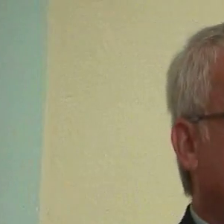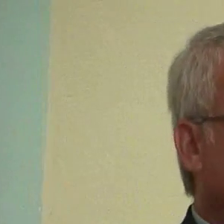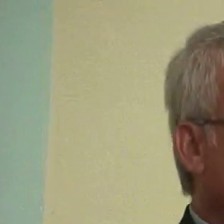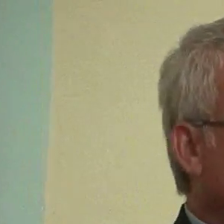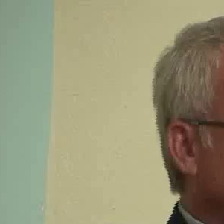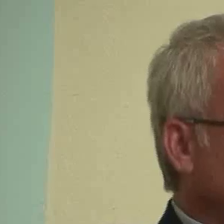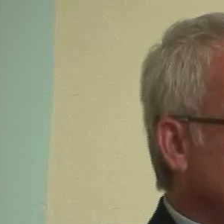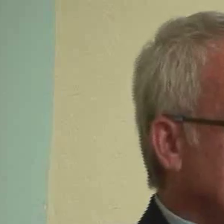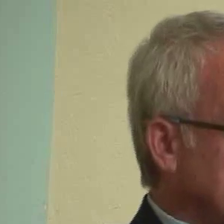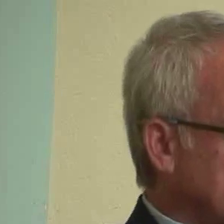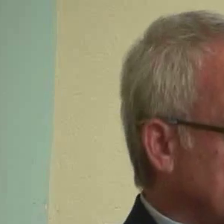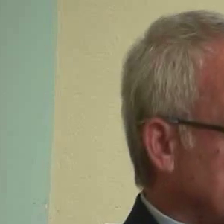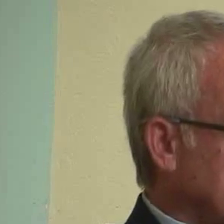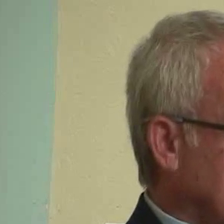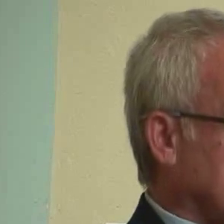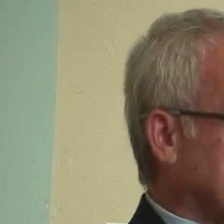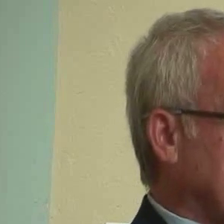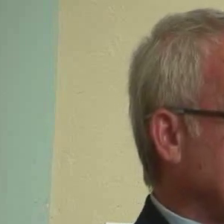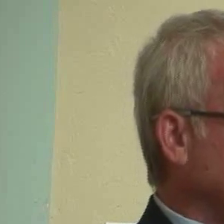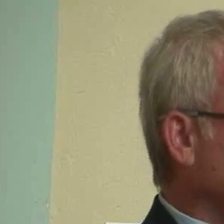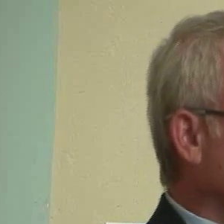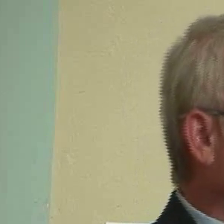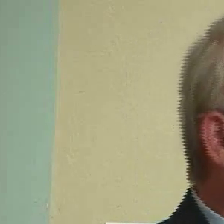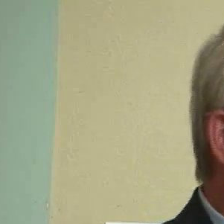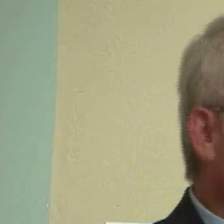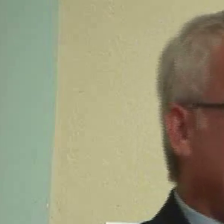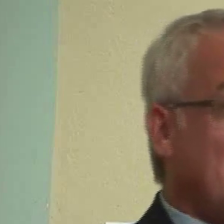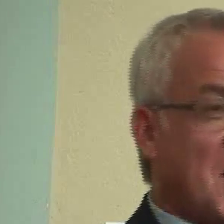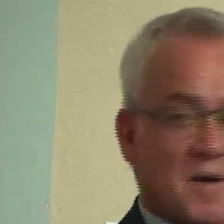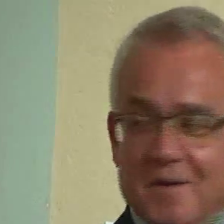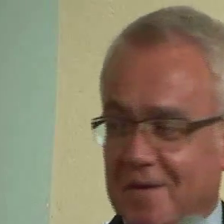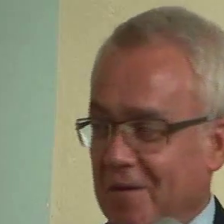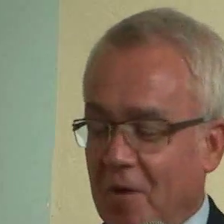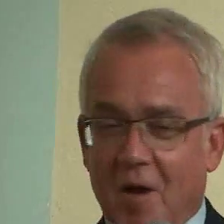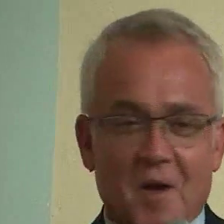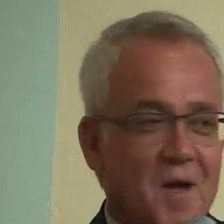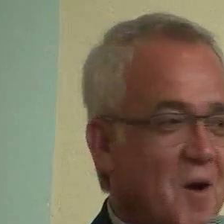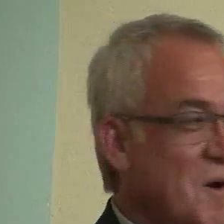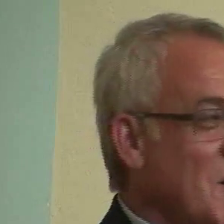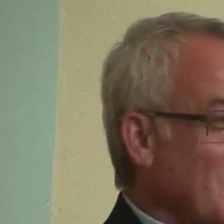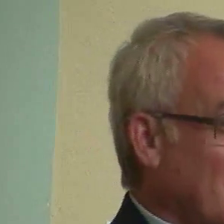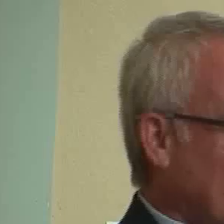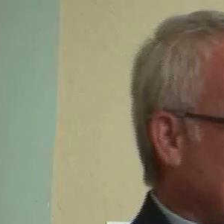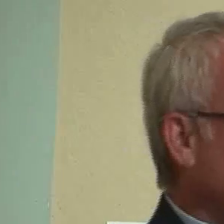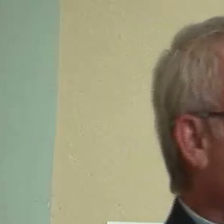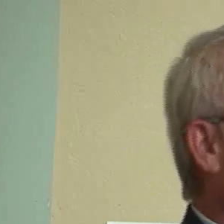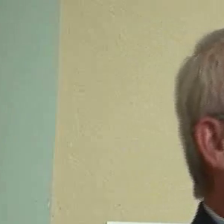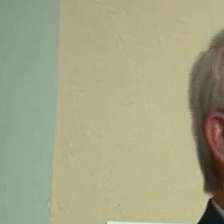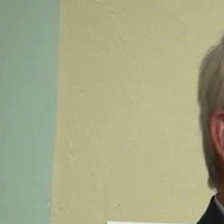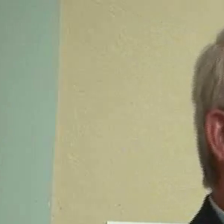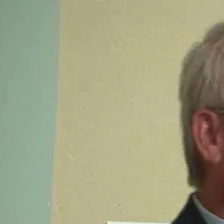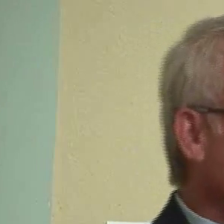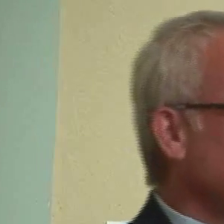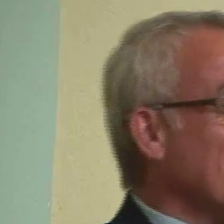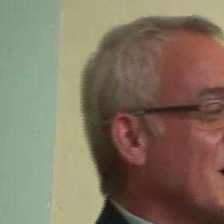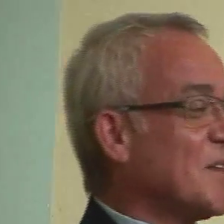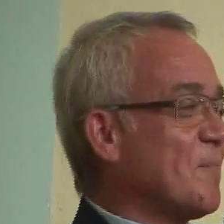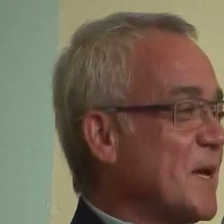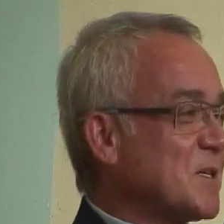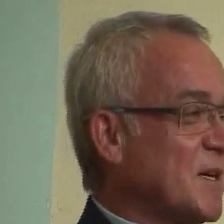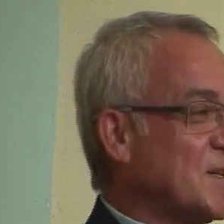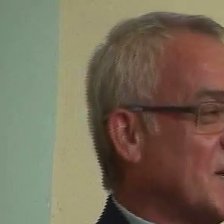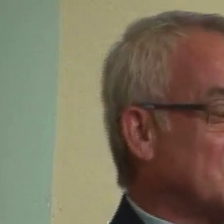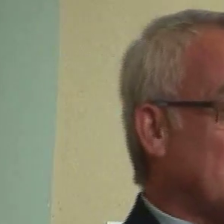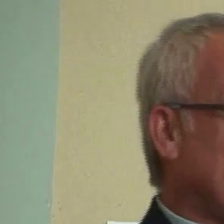Now, I am of the view, thumbs up. Just finish yours. You're allowed to finish yours, I think. Okay, well, I'm of the view